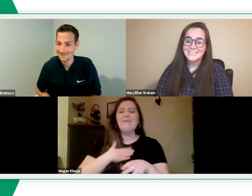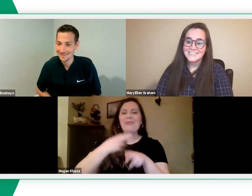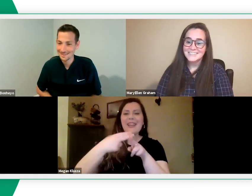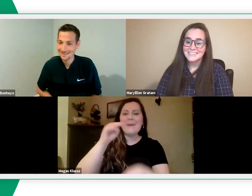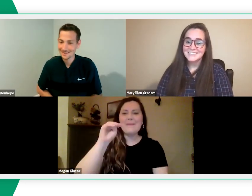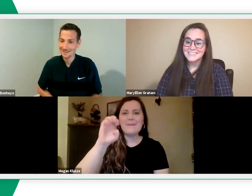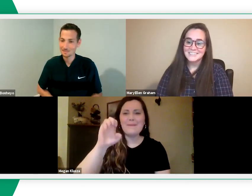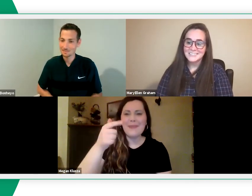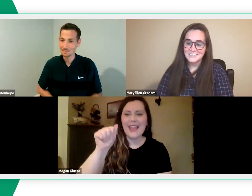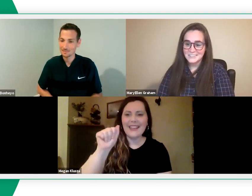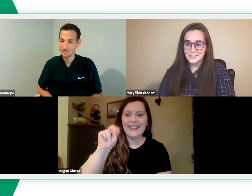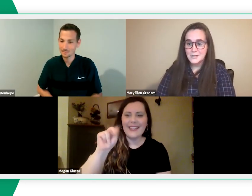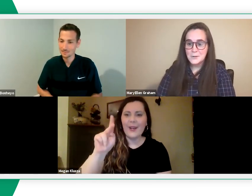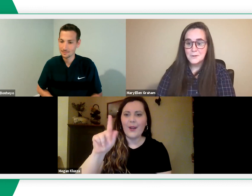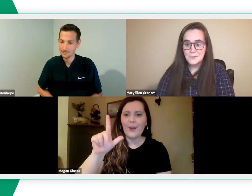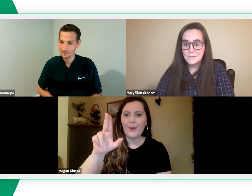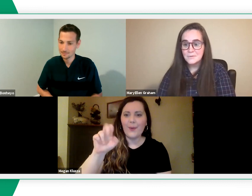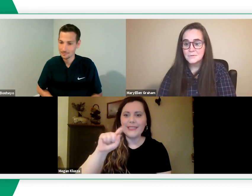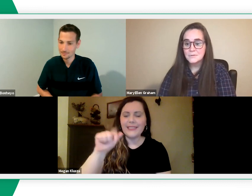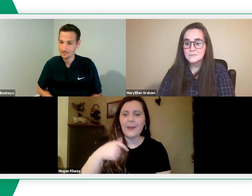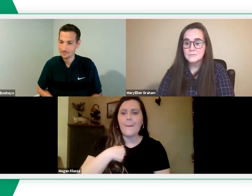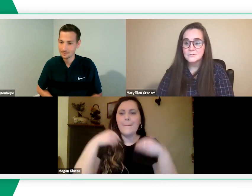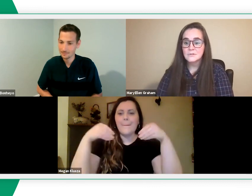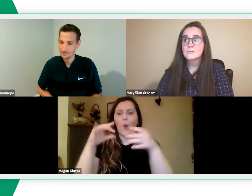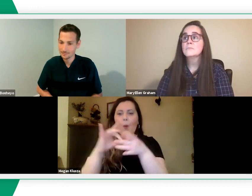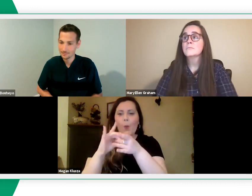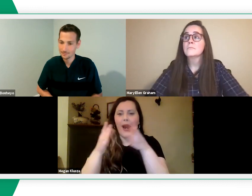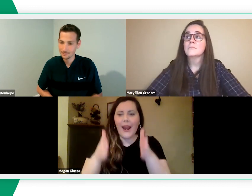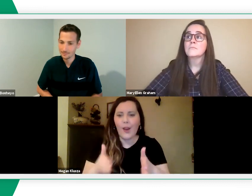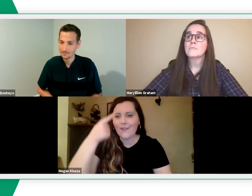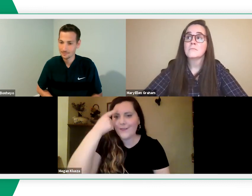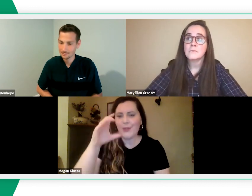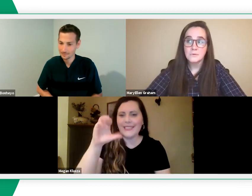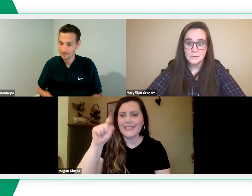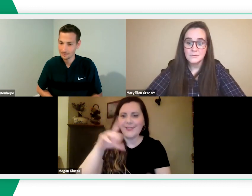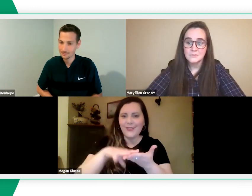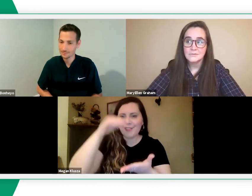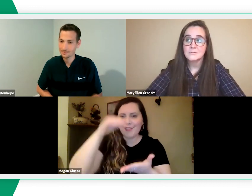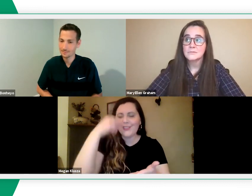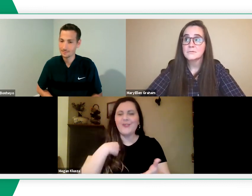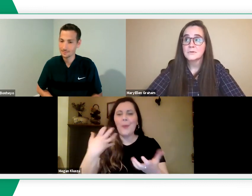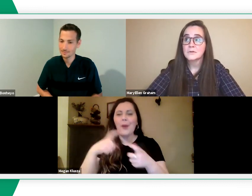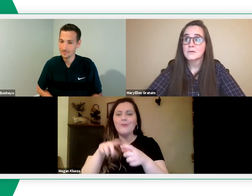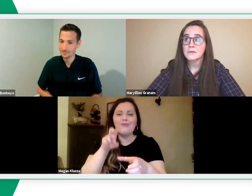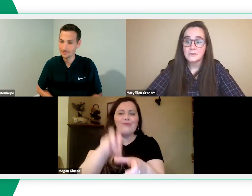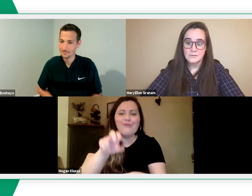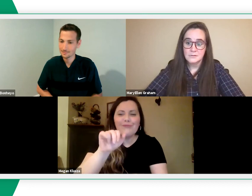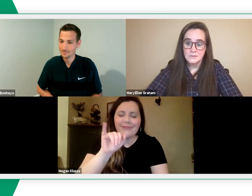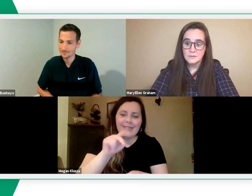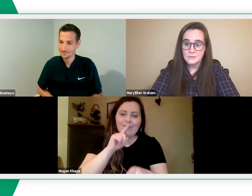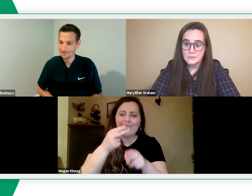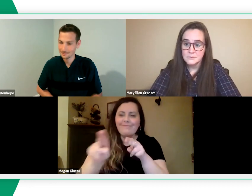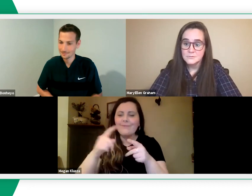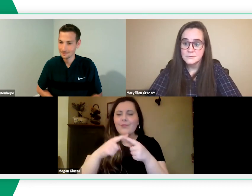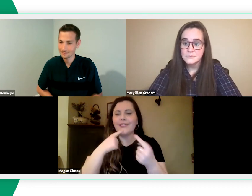Hello, everyone. My name is Megan Kluza, and I am the Marketing Director for CSD